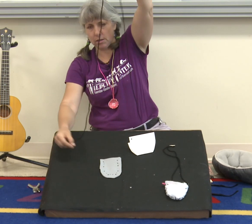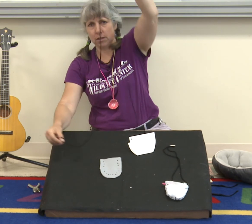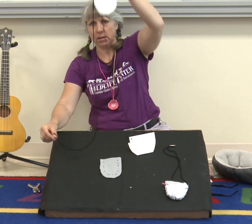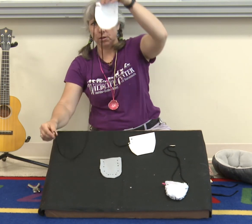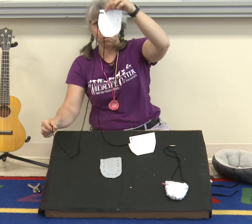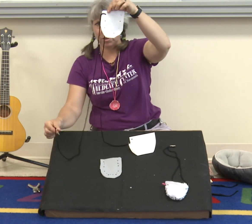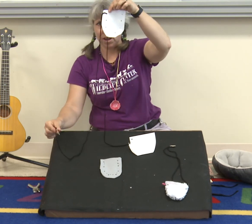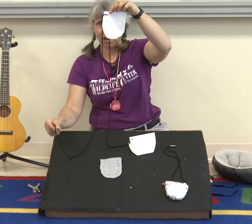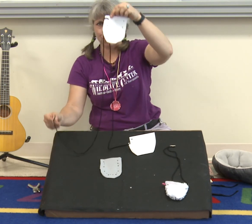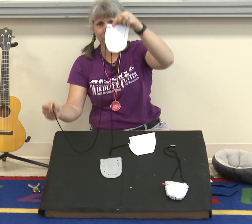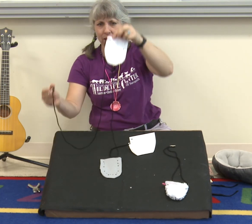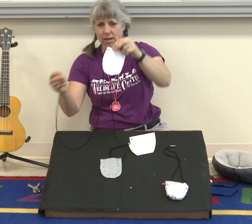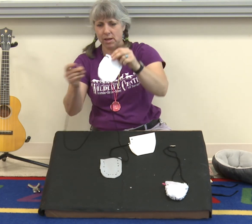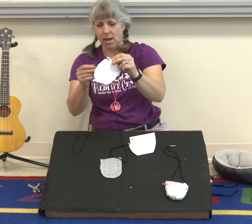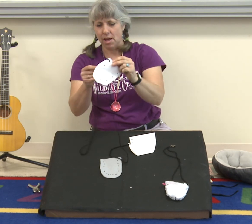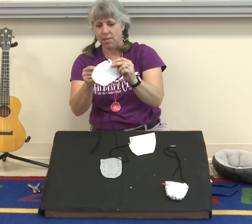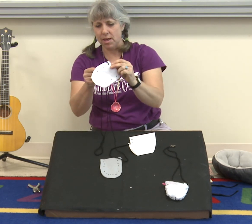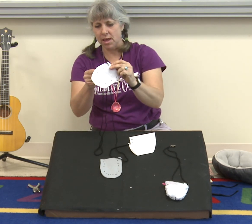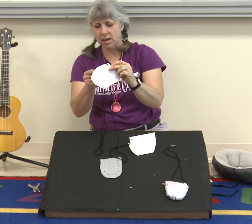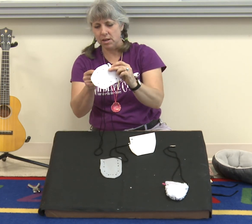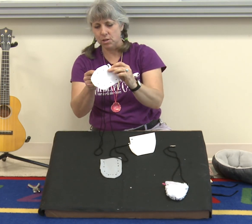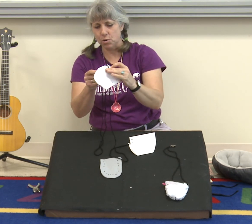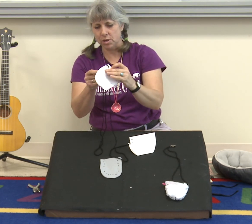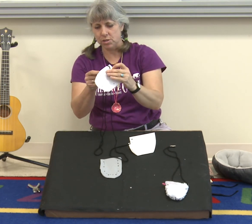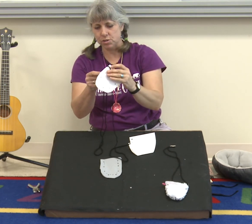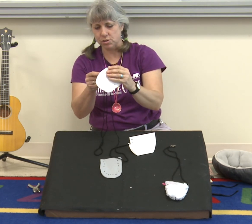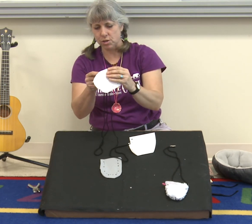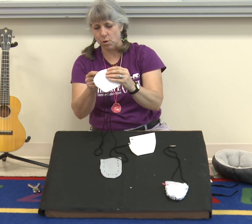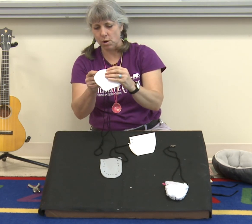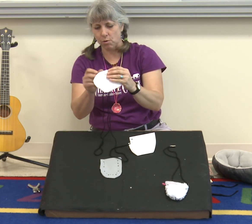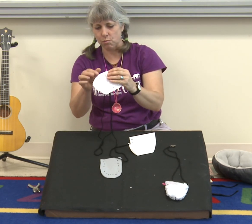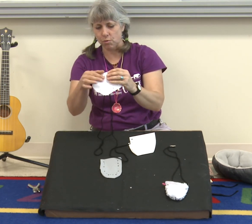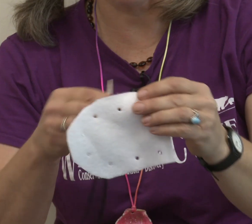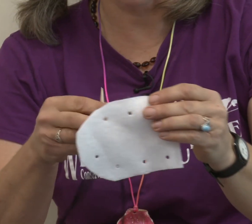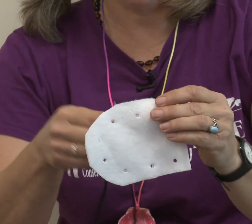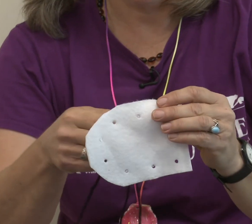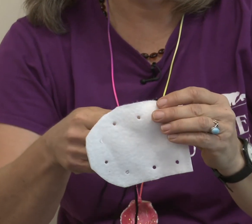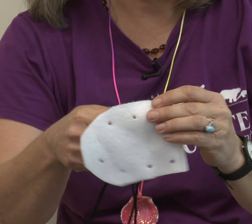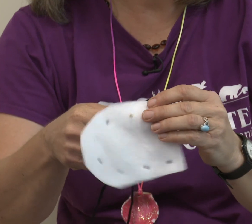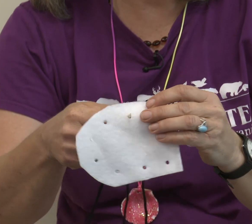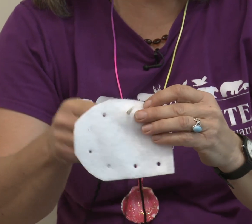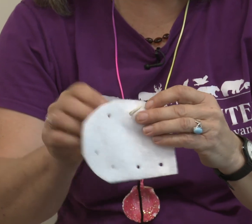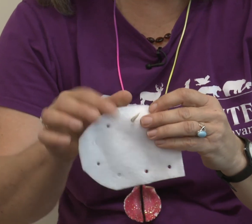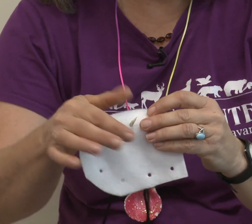A little more than halfway. And then you can just go around,